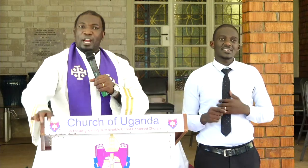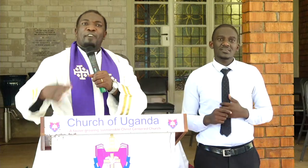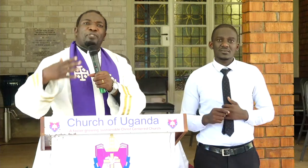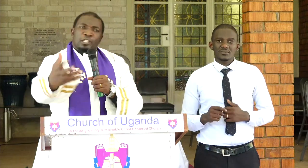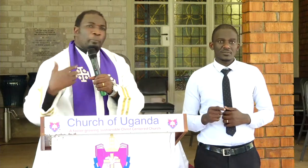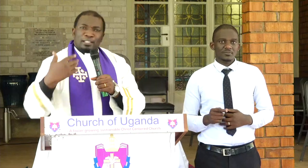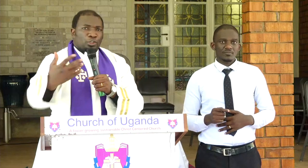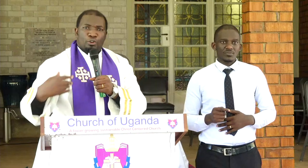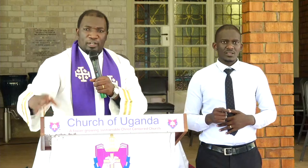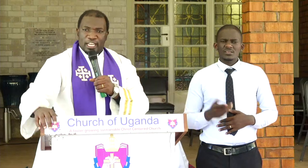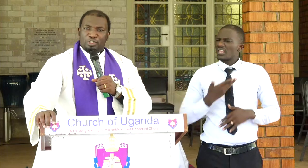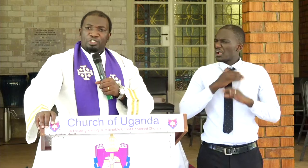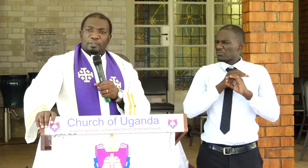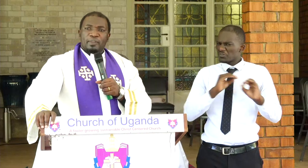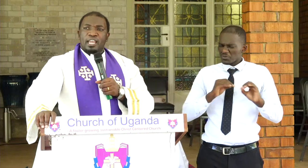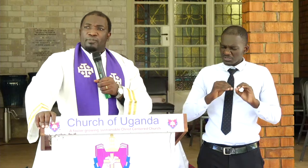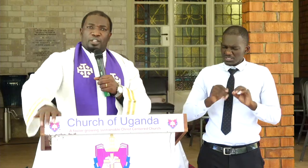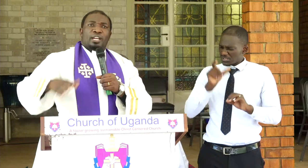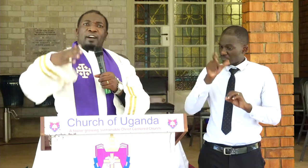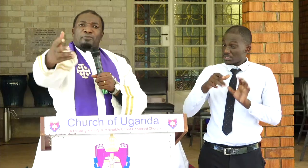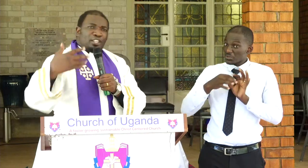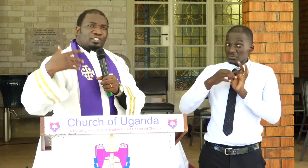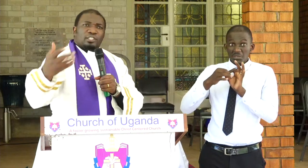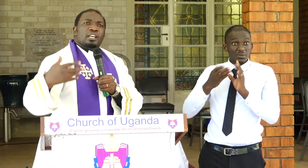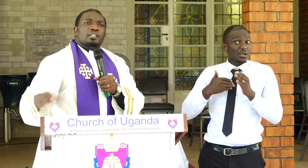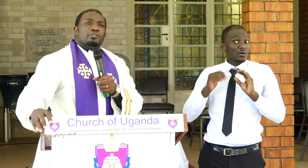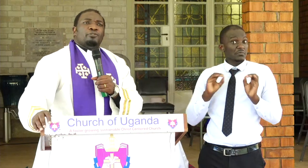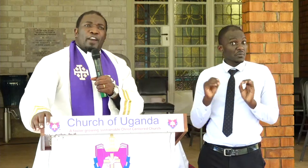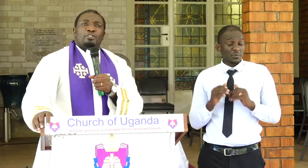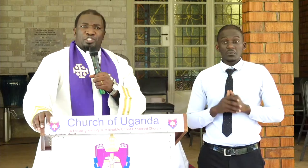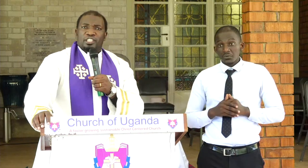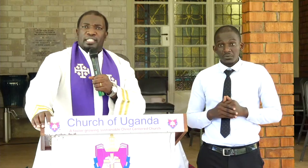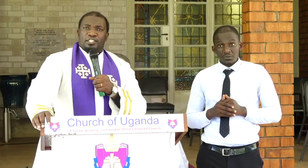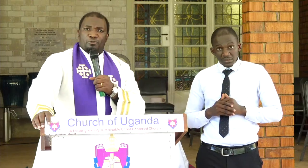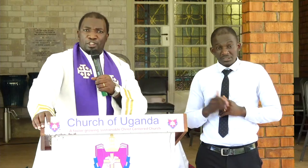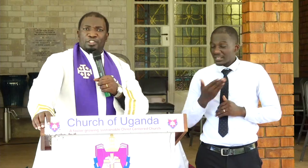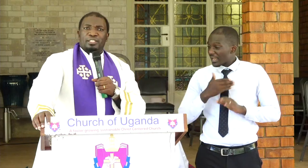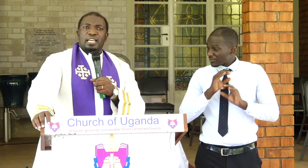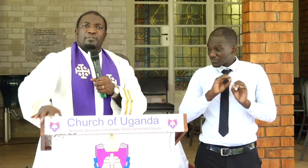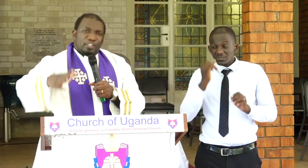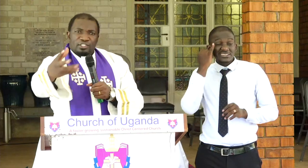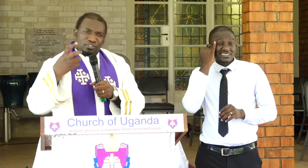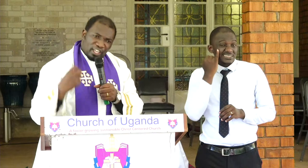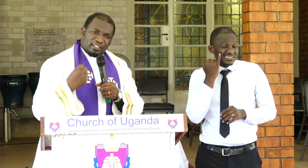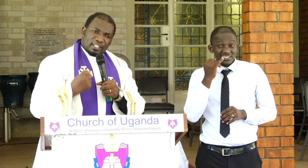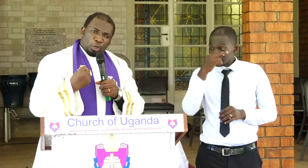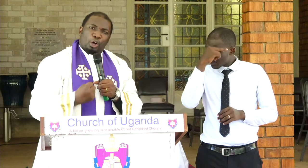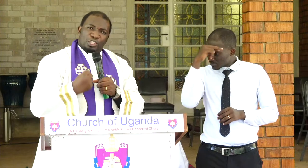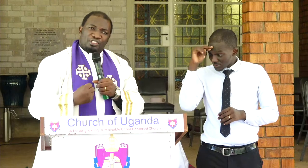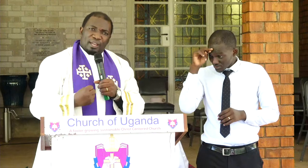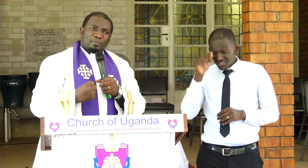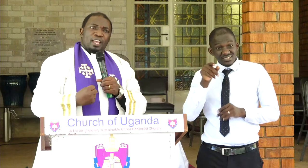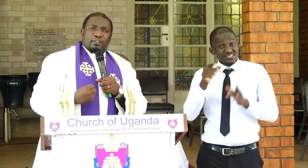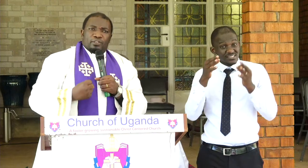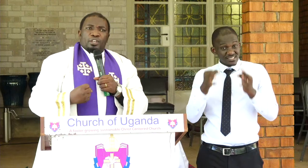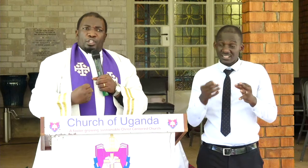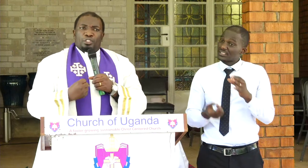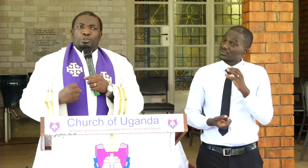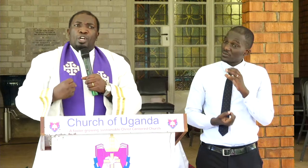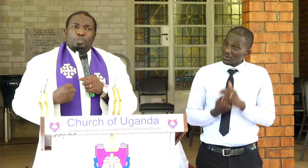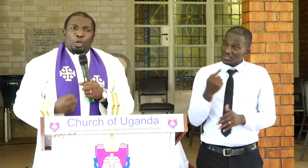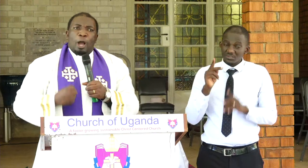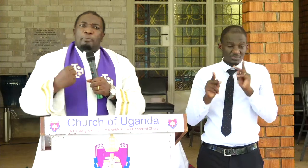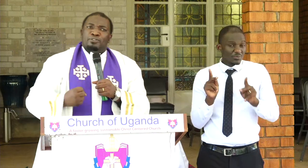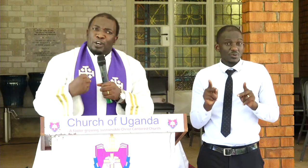They don't have this personal relationship. They don't have this very serious reason, this thing that causes them, you